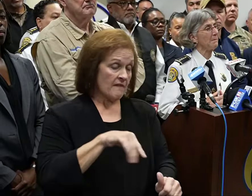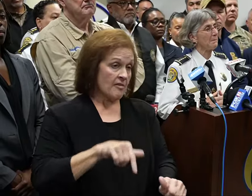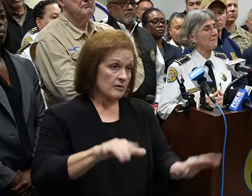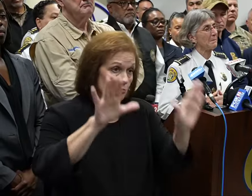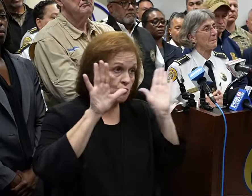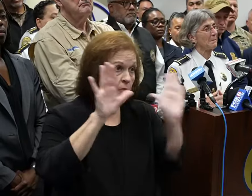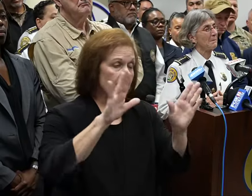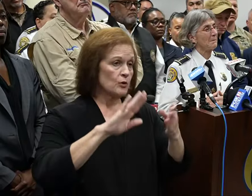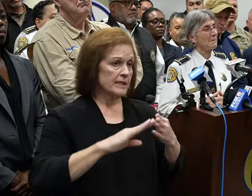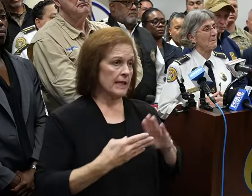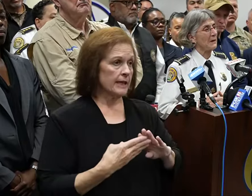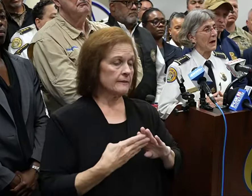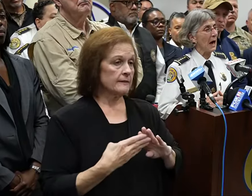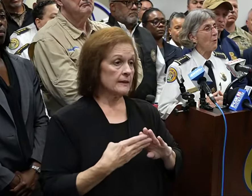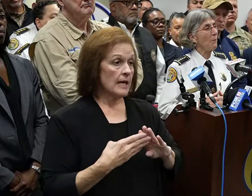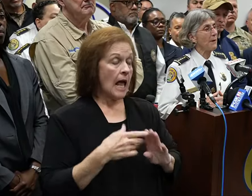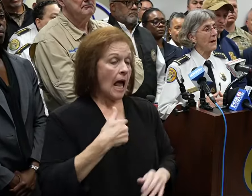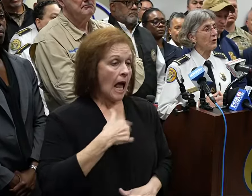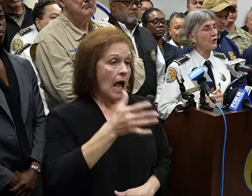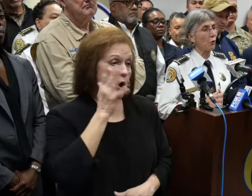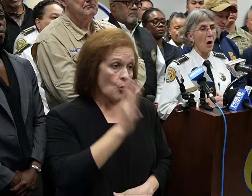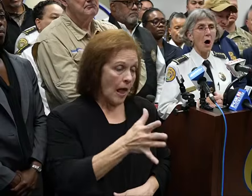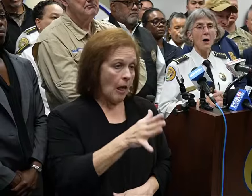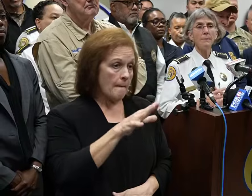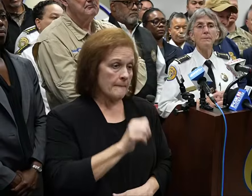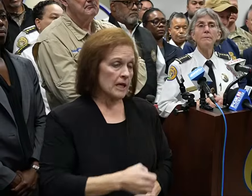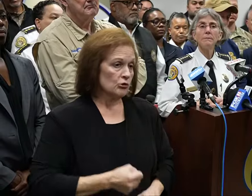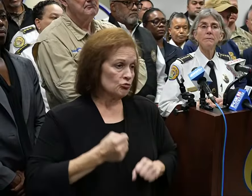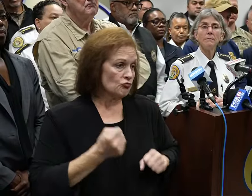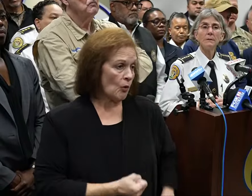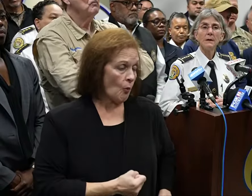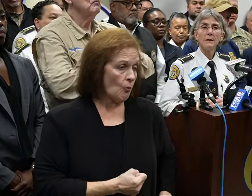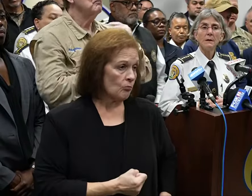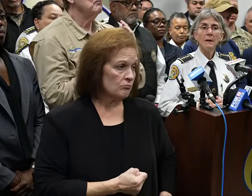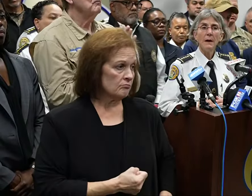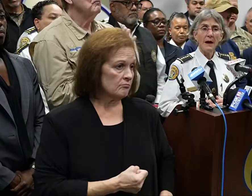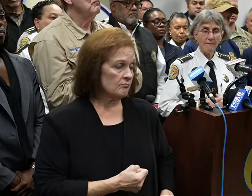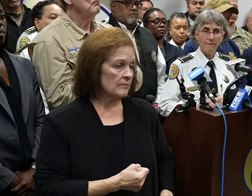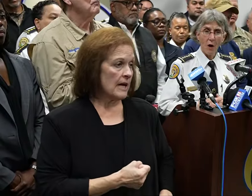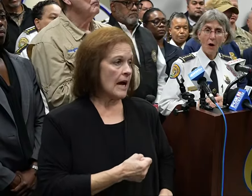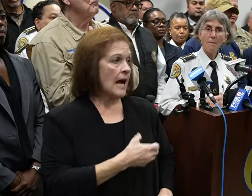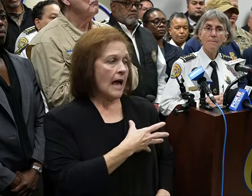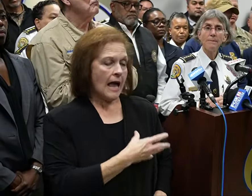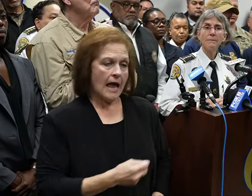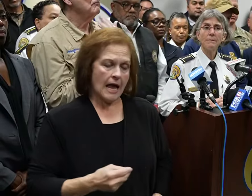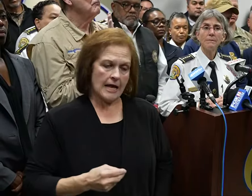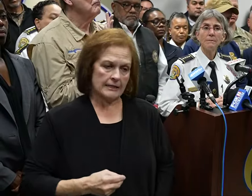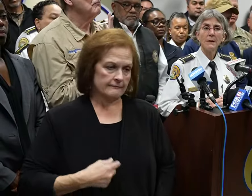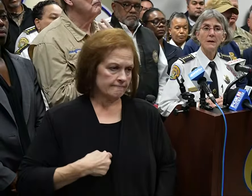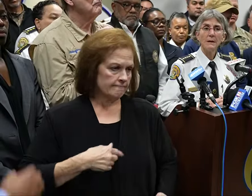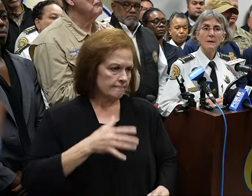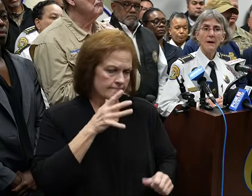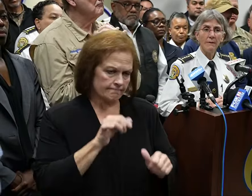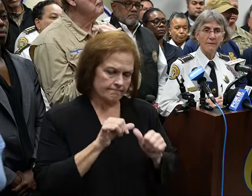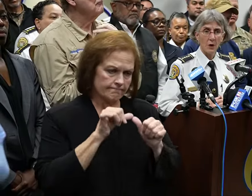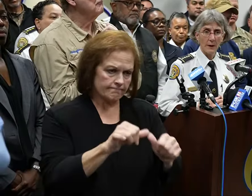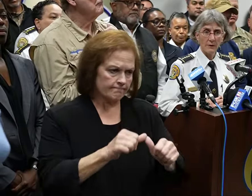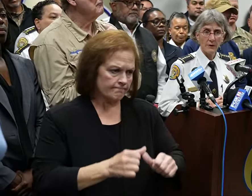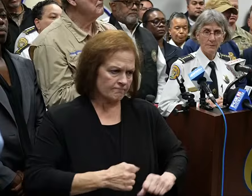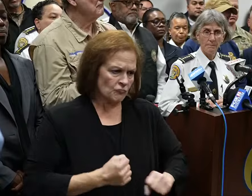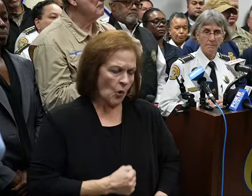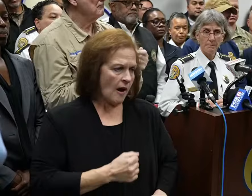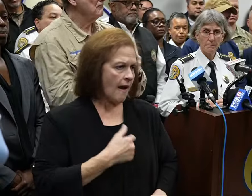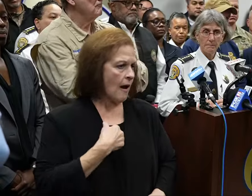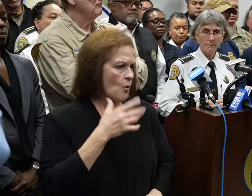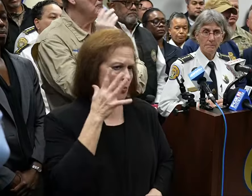city, that I will be strong and firm and